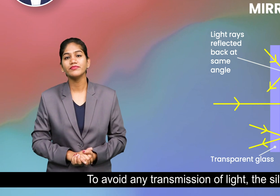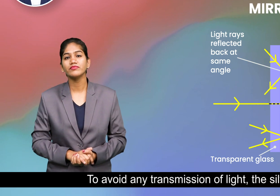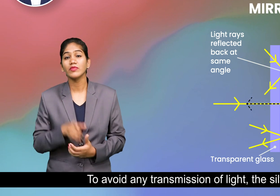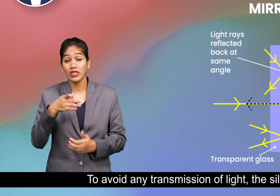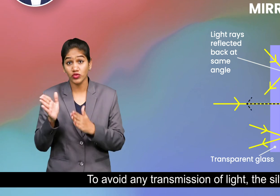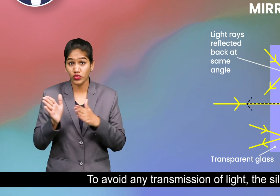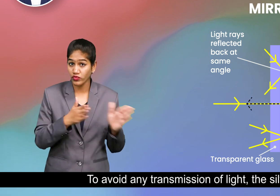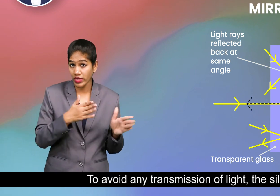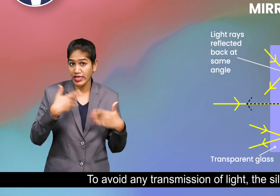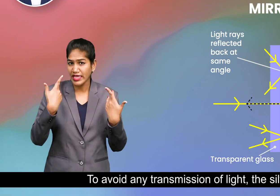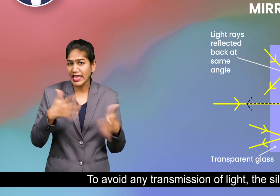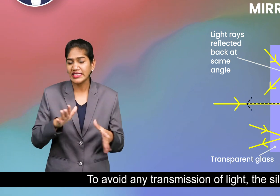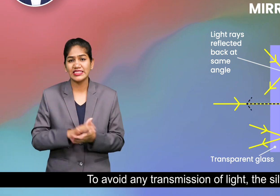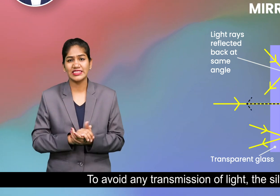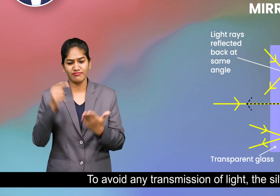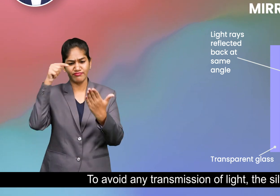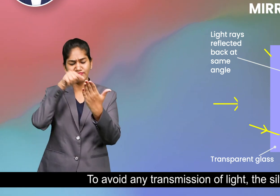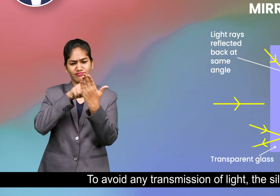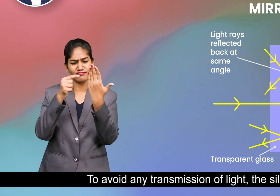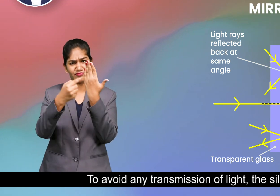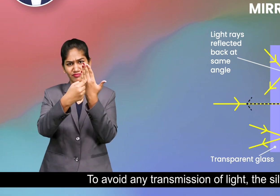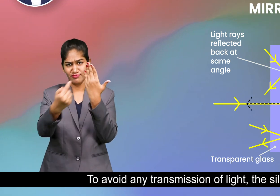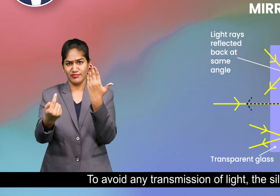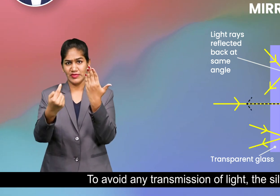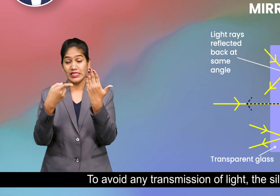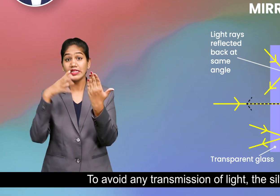To avoid any transmission of light,